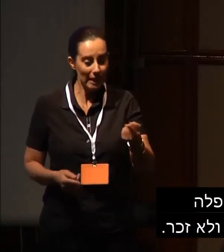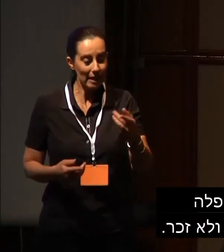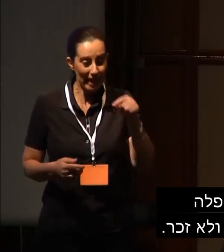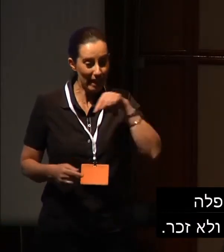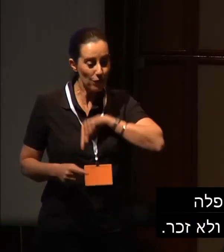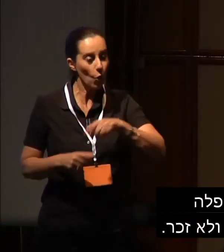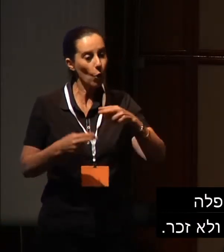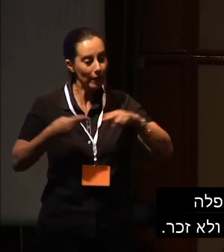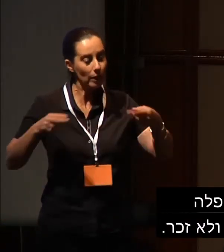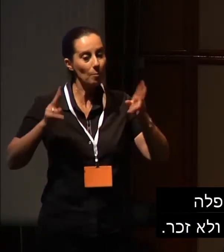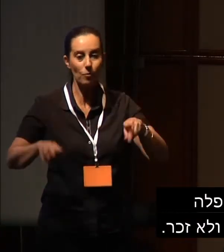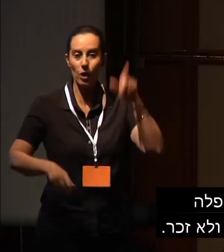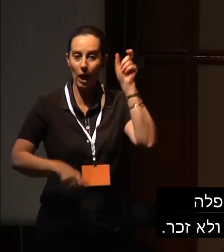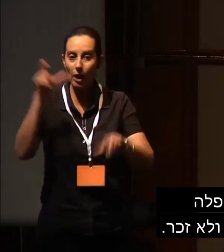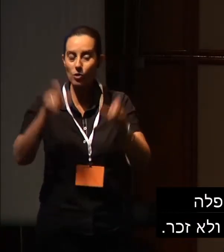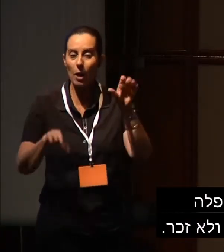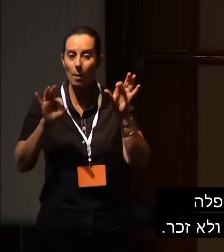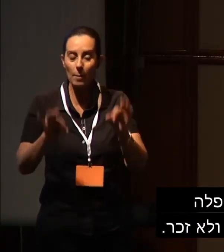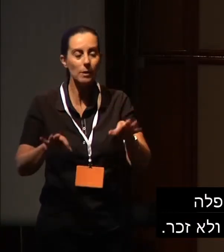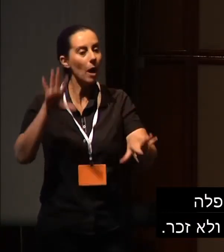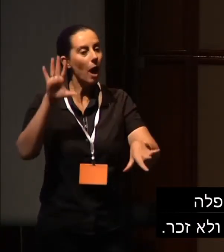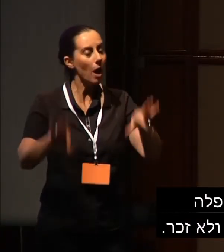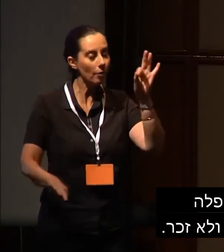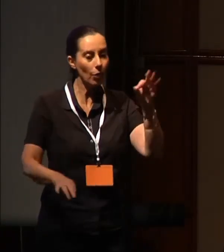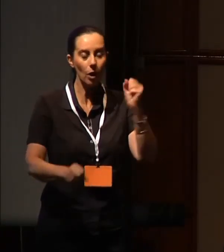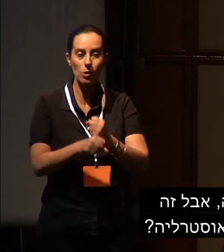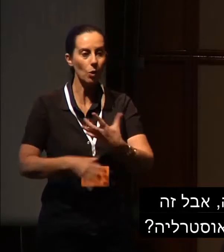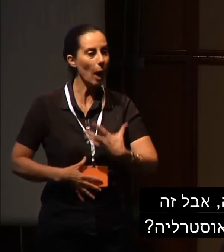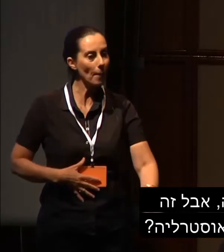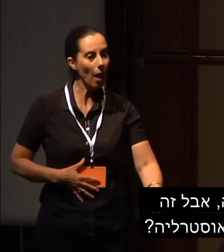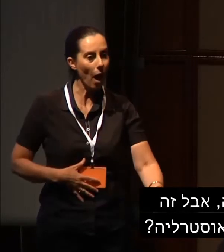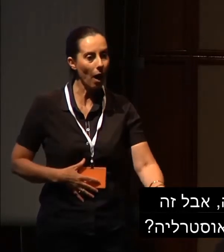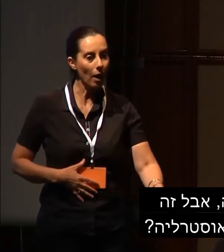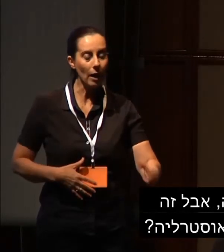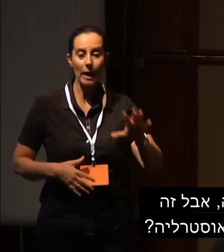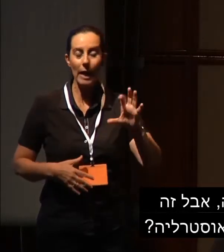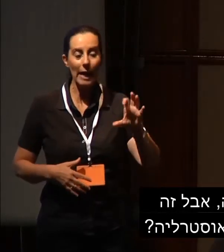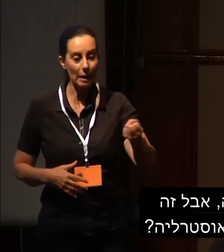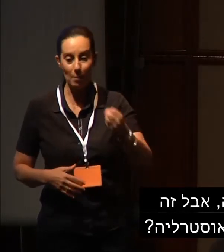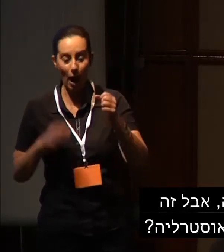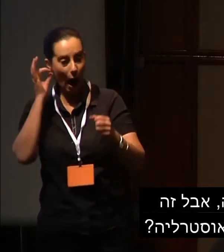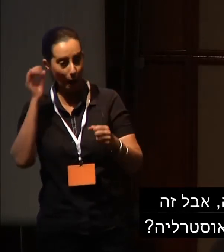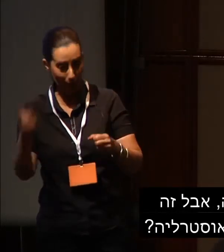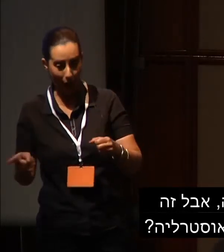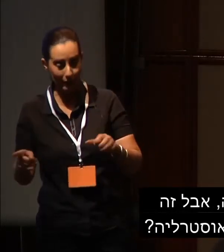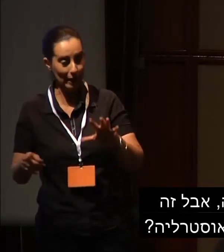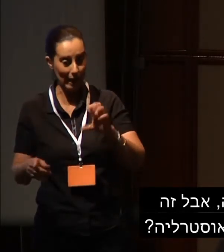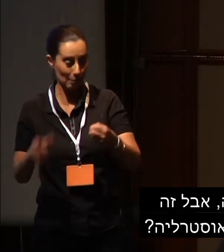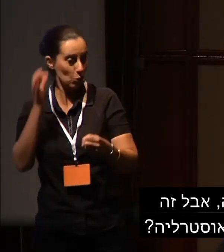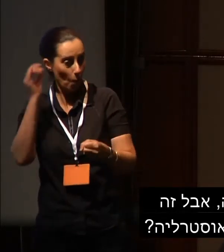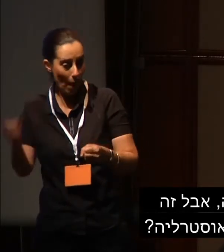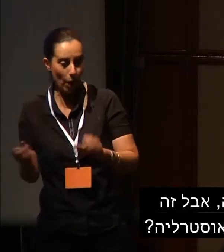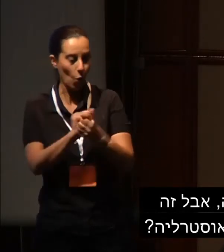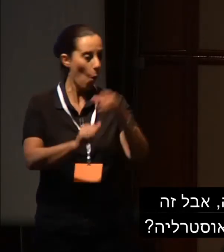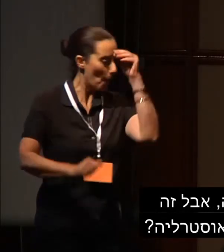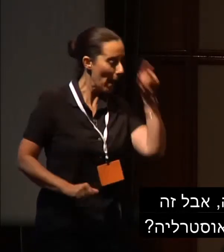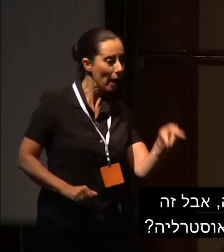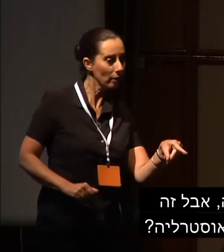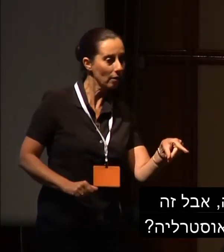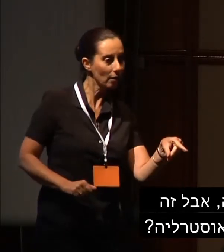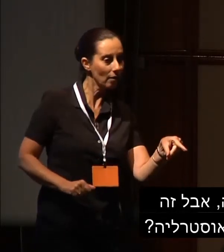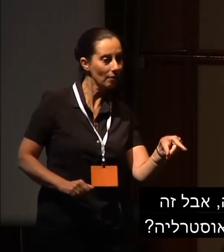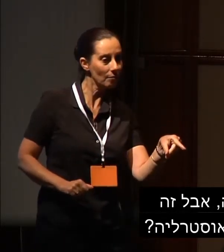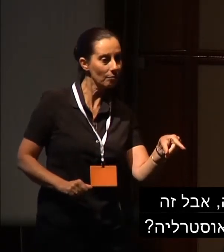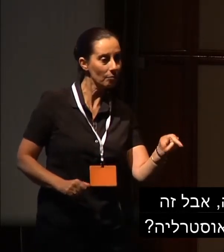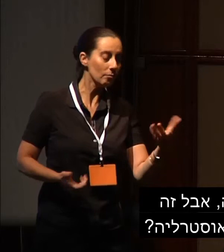have an abortion if the fetus is female and not male. So why is it bad in this situation, but why did it